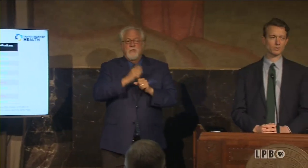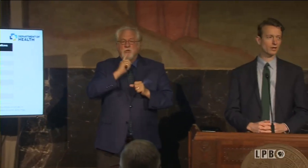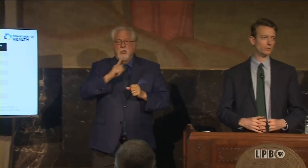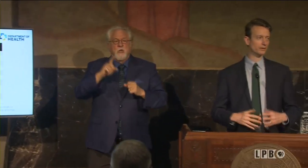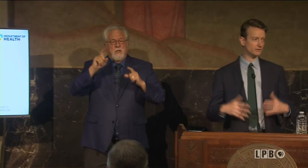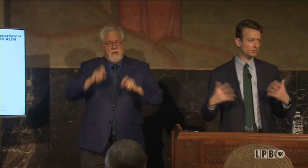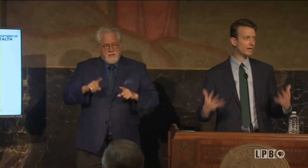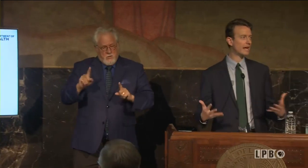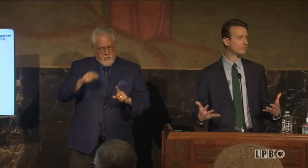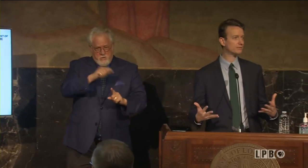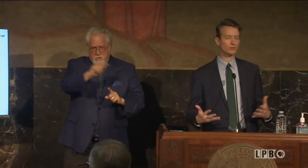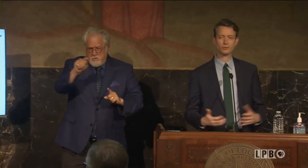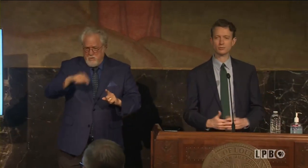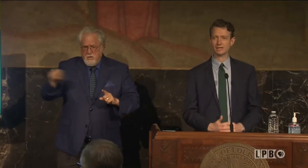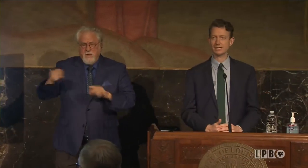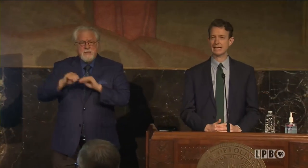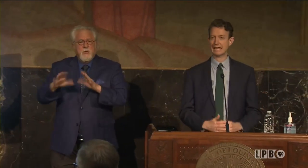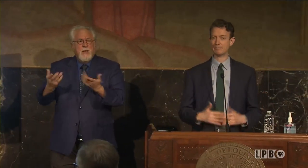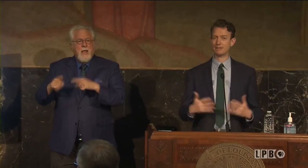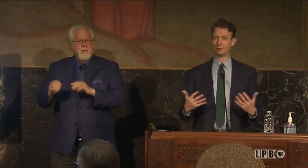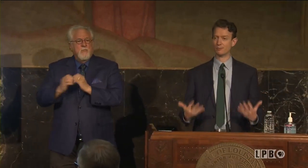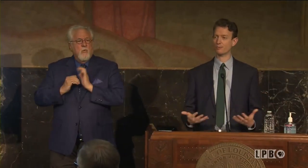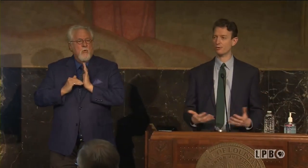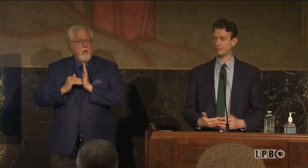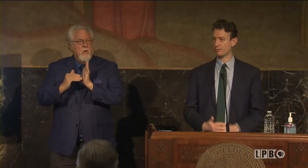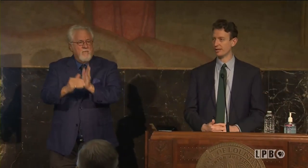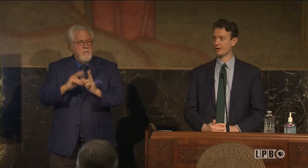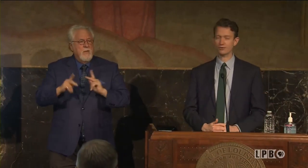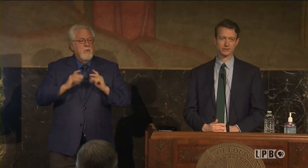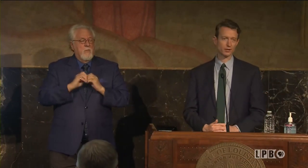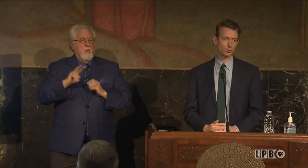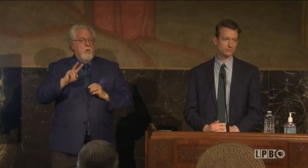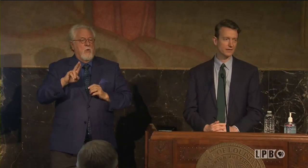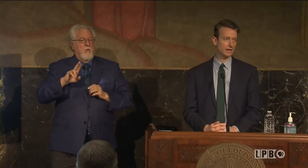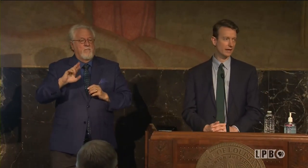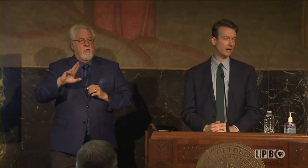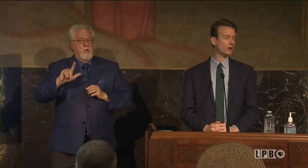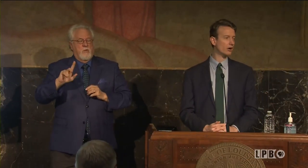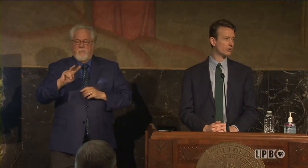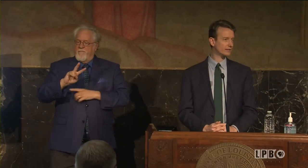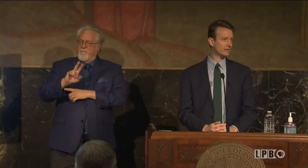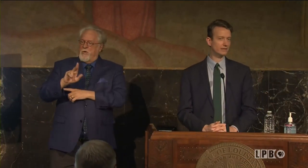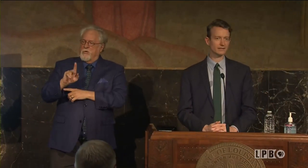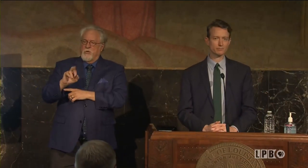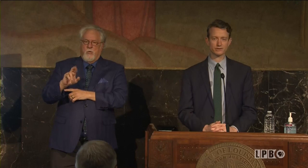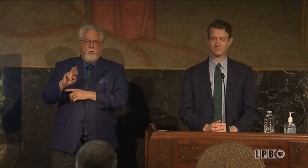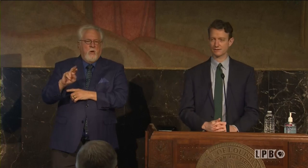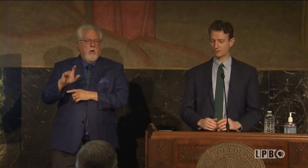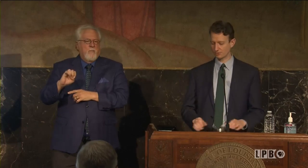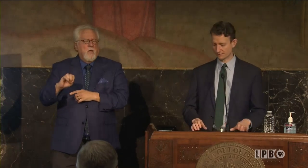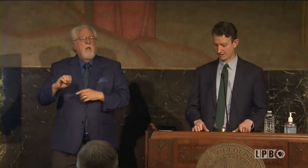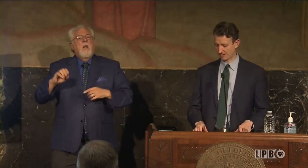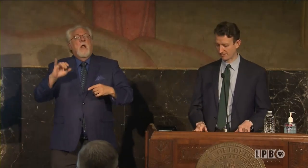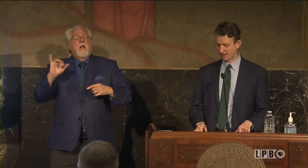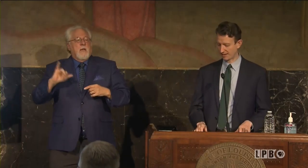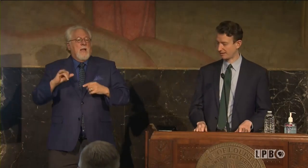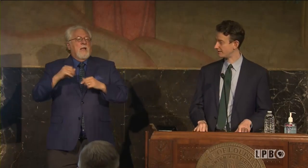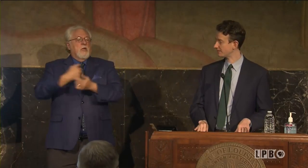areas where we know that spread happens more frequently and people are more vulnerable, like our nursing homes, our congregate settings like prisons and